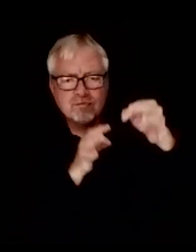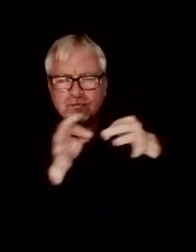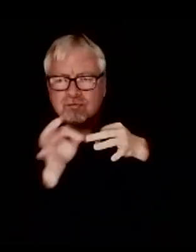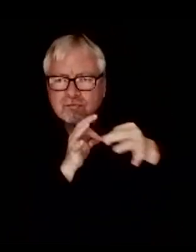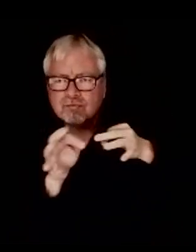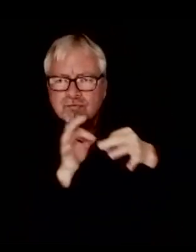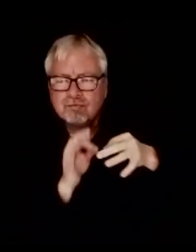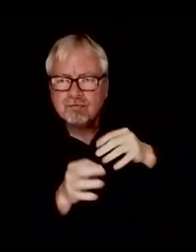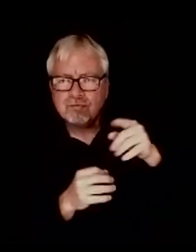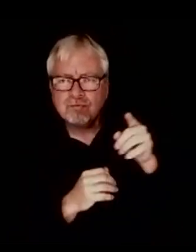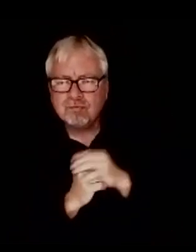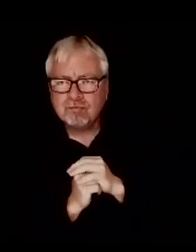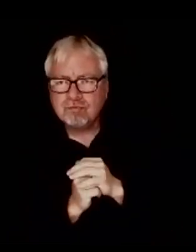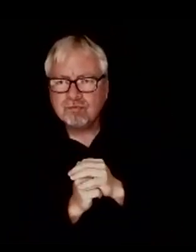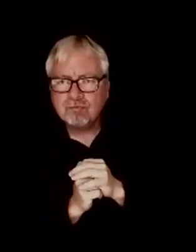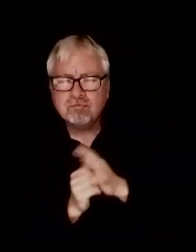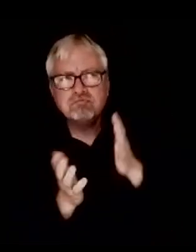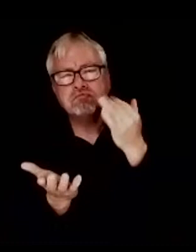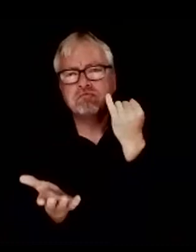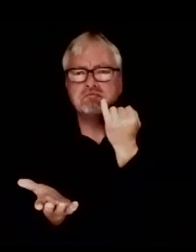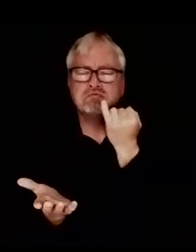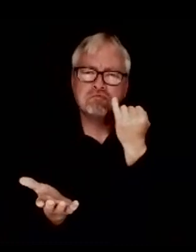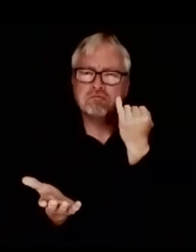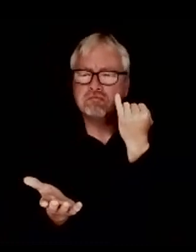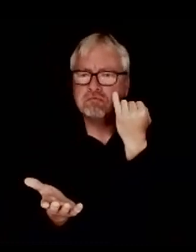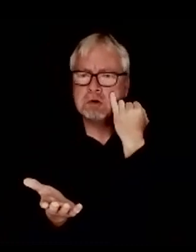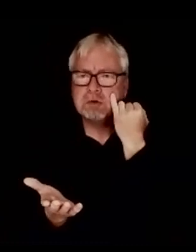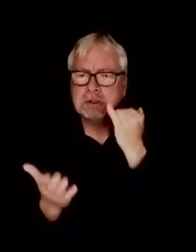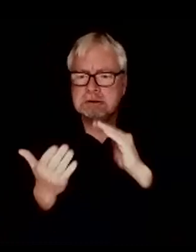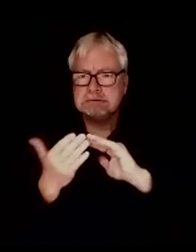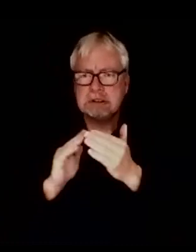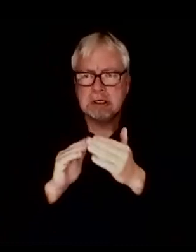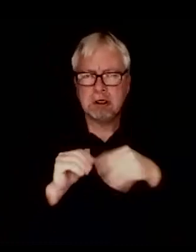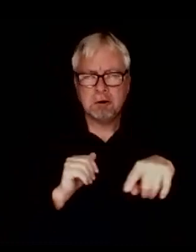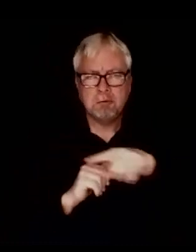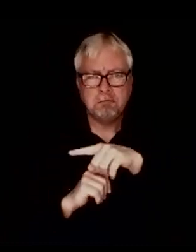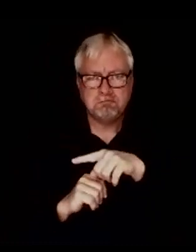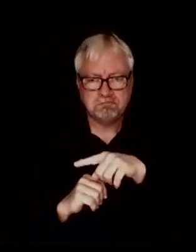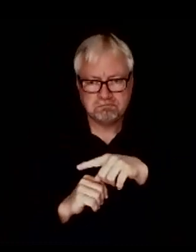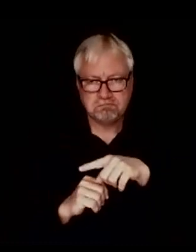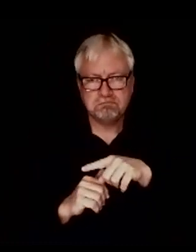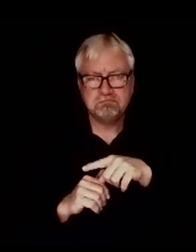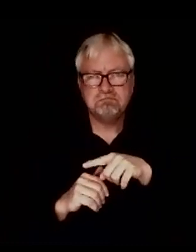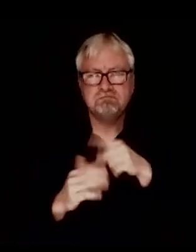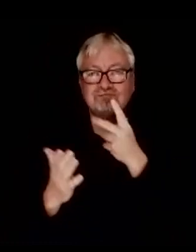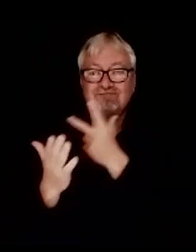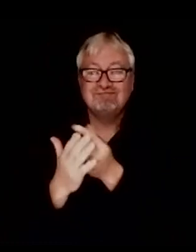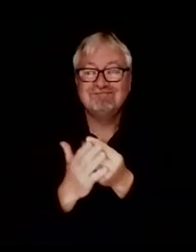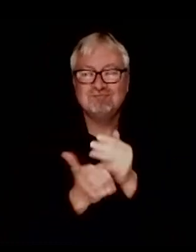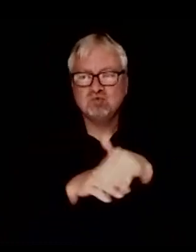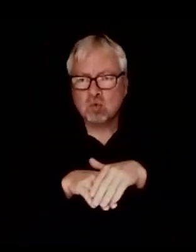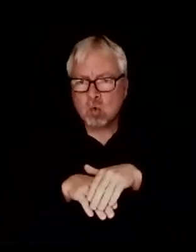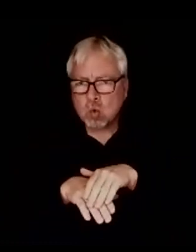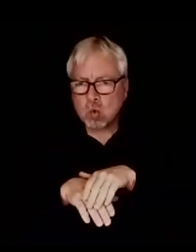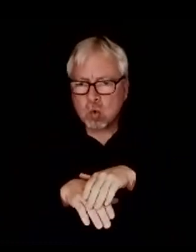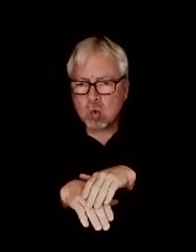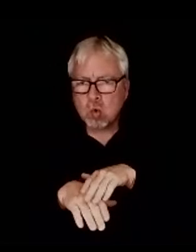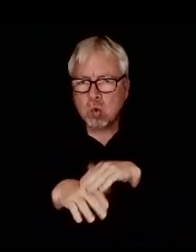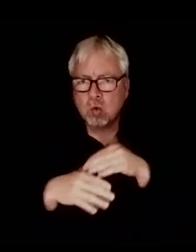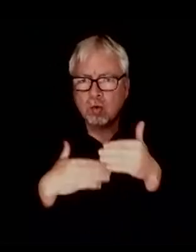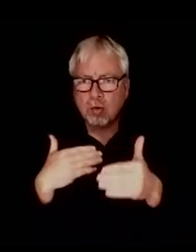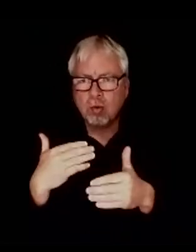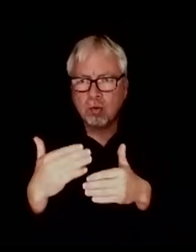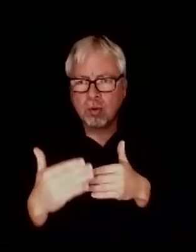to be kind of a slowdown in vaccinations. More and more local public health and pharmacies have more supply than they can get out the